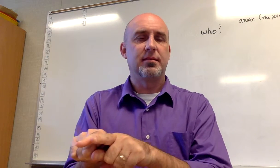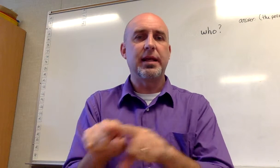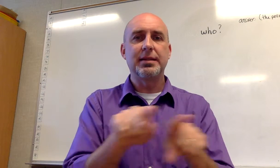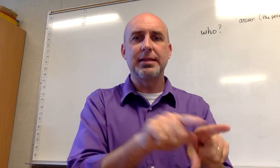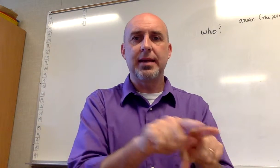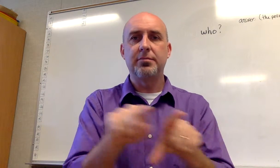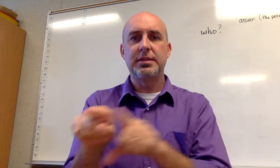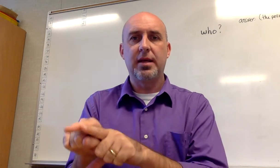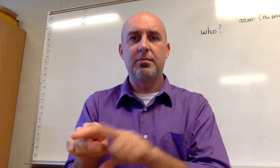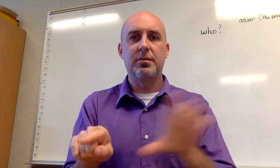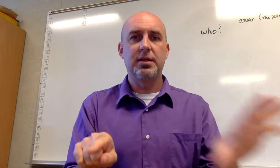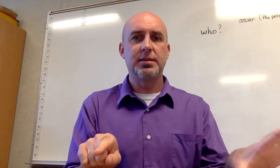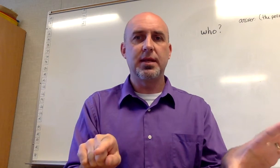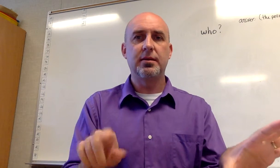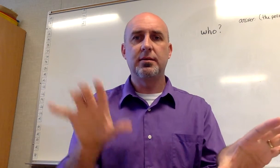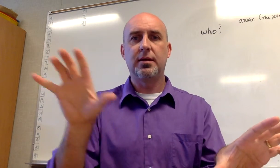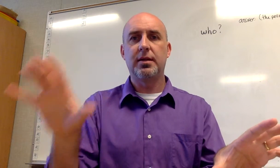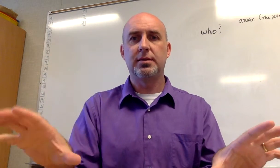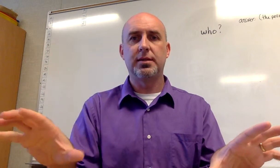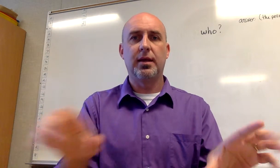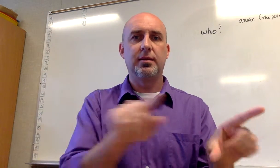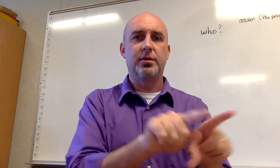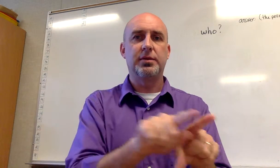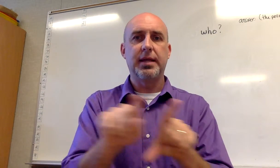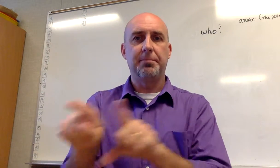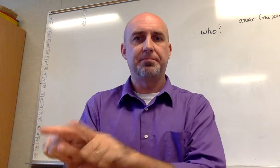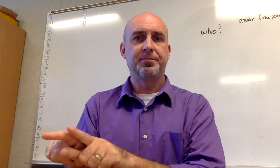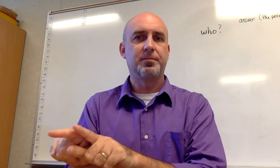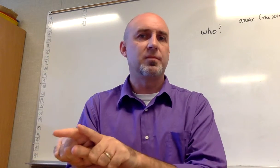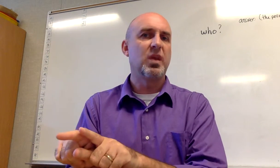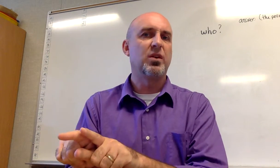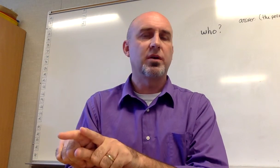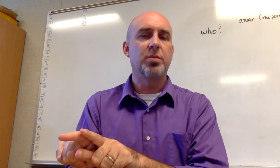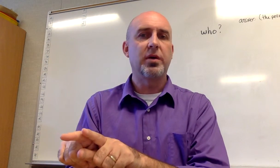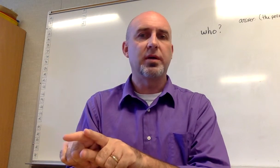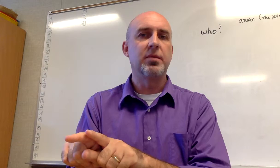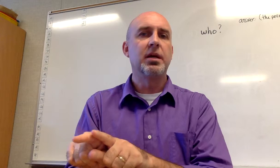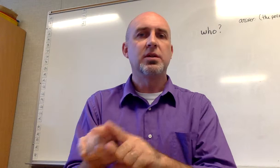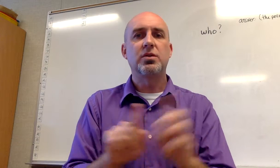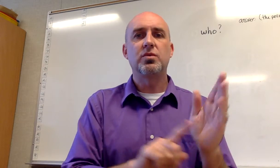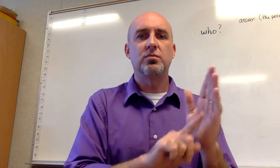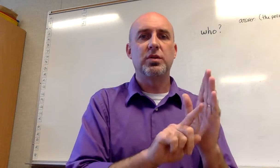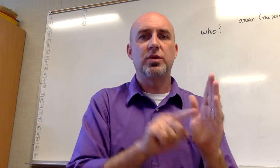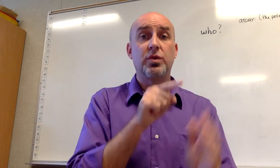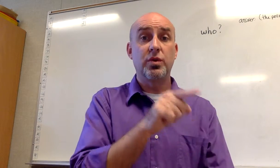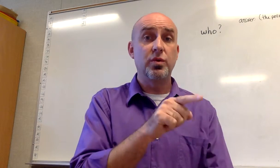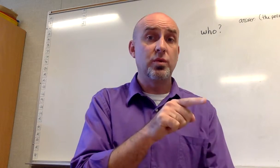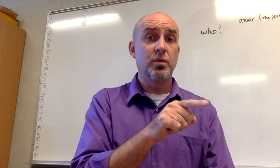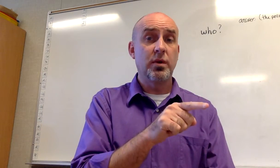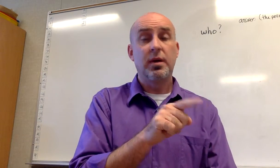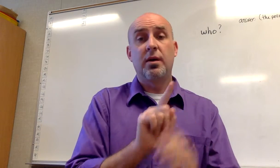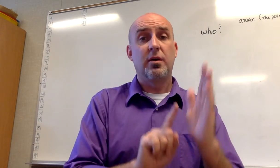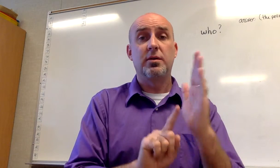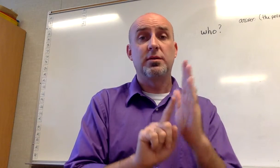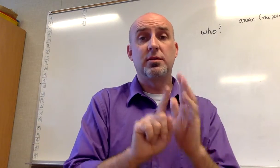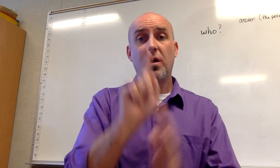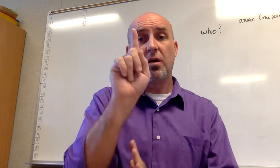like same. This thing and this thing, they're the same. Like you're comparing them. So, you are as